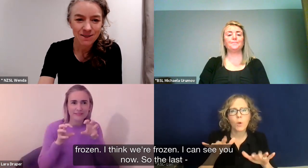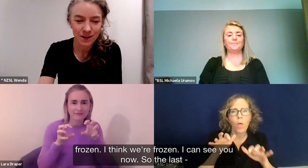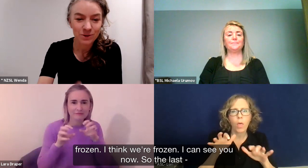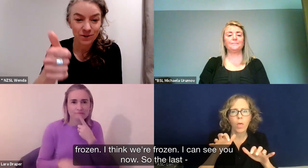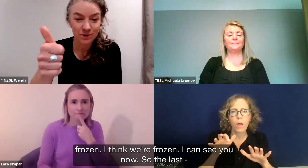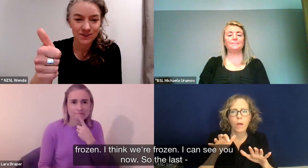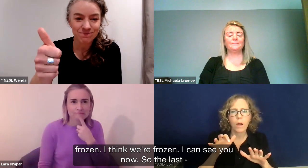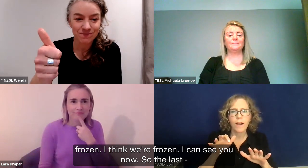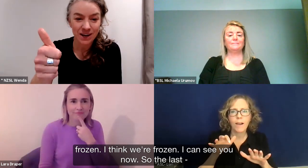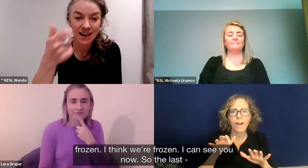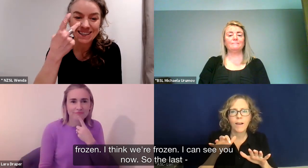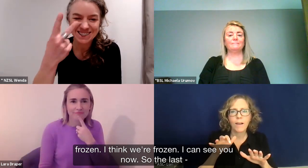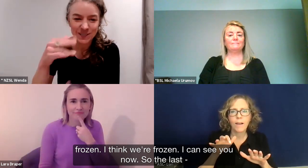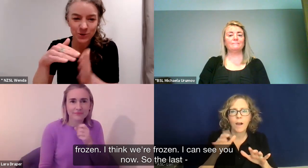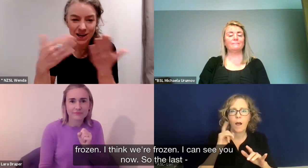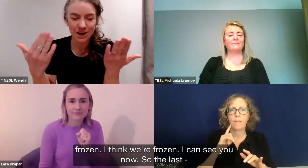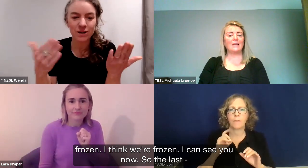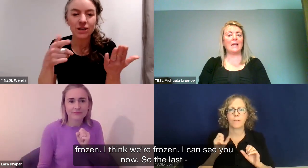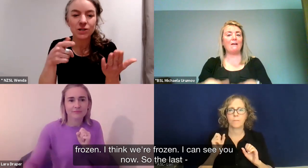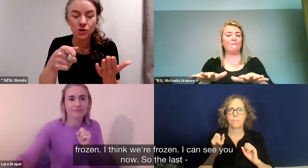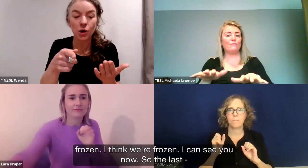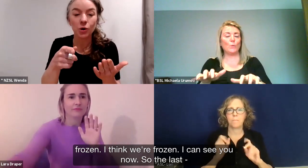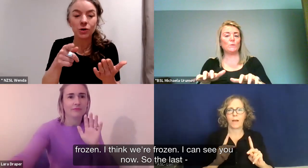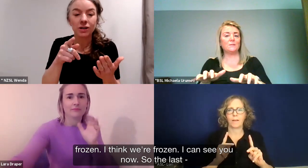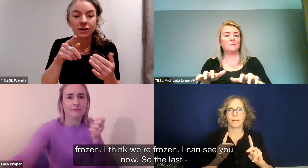I think we've frozen. I can see you now.